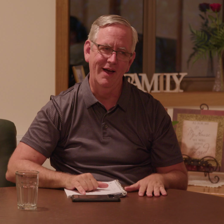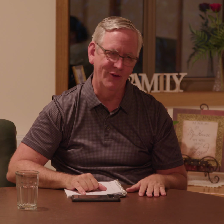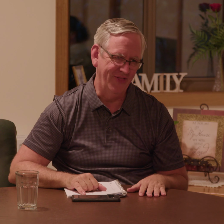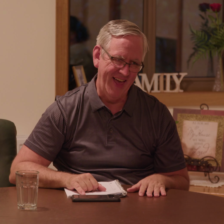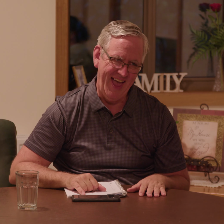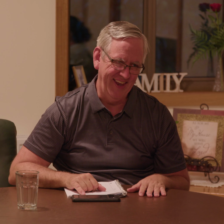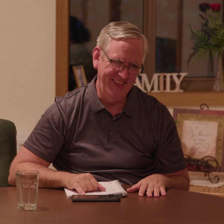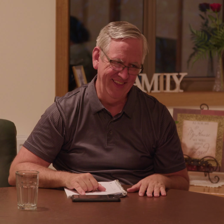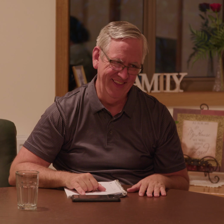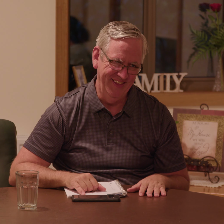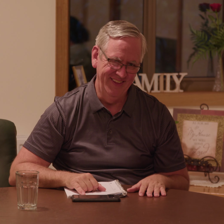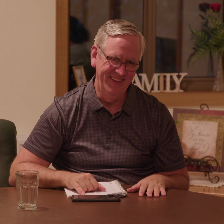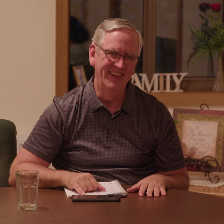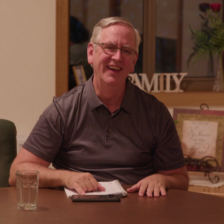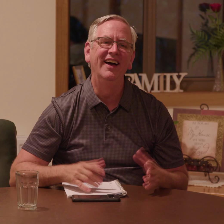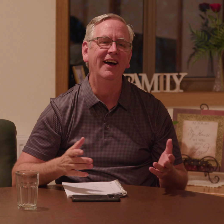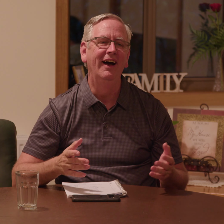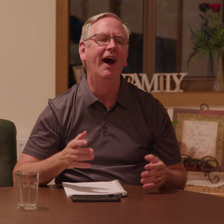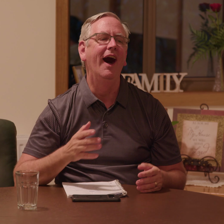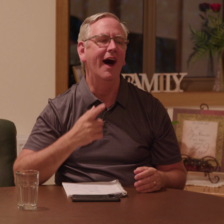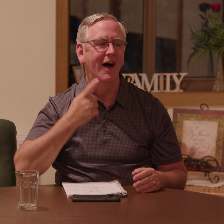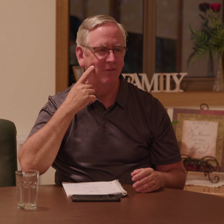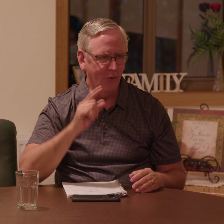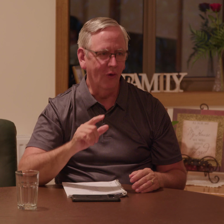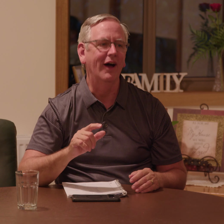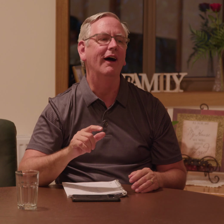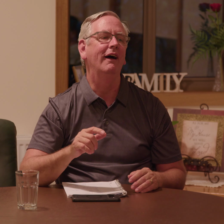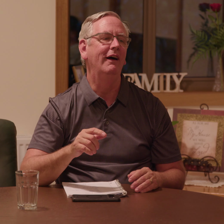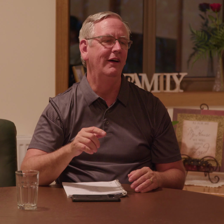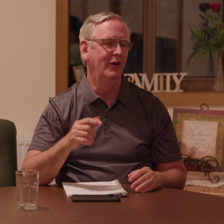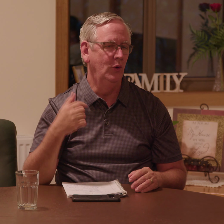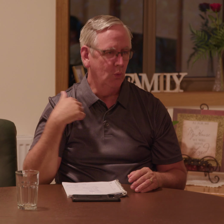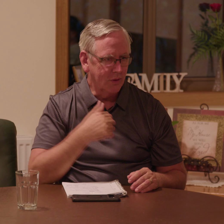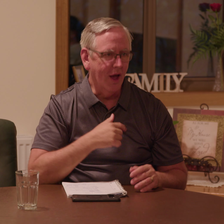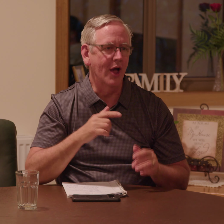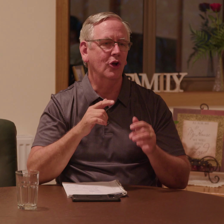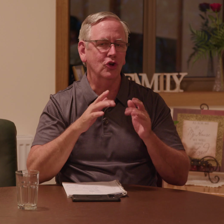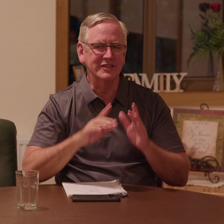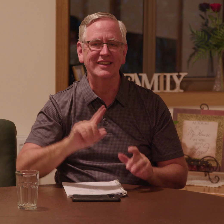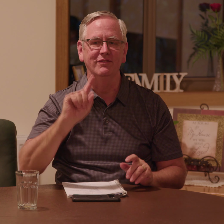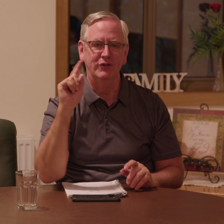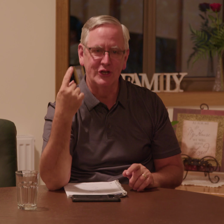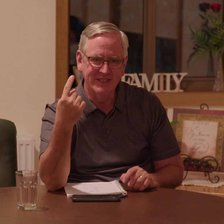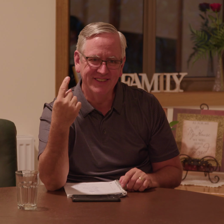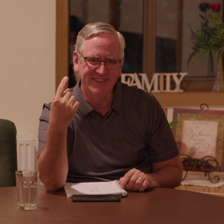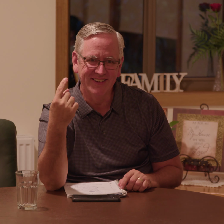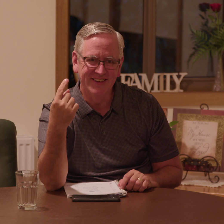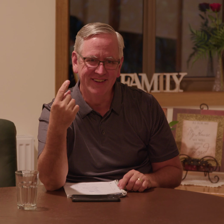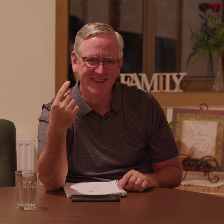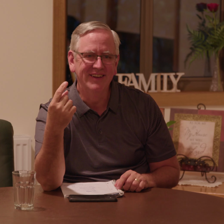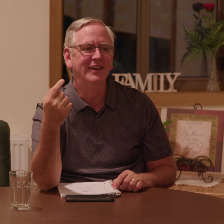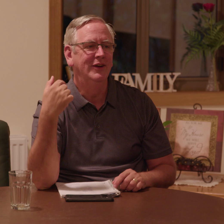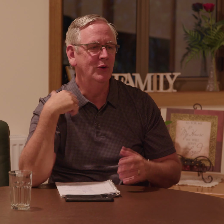big deaf power movement. I'm not for that at all. But I am for, we are Christians